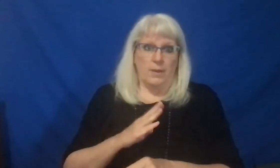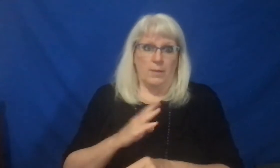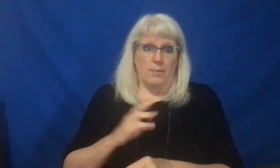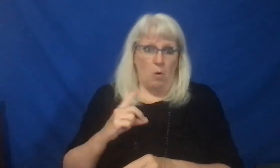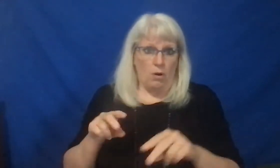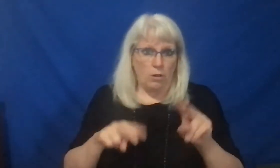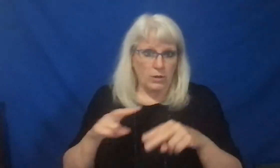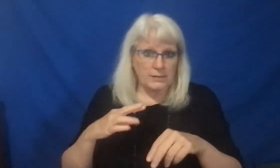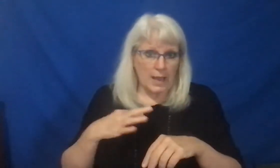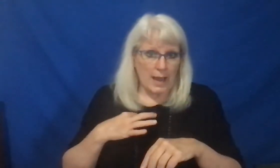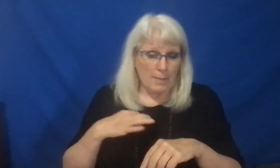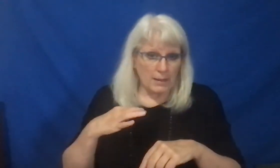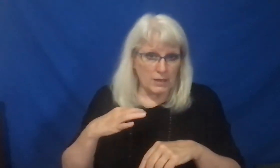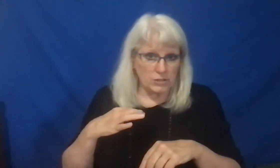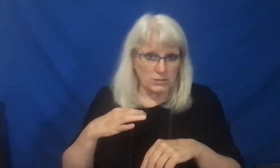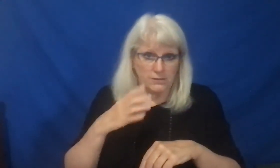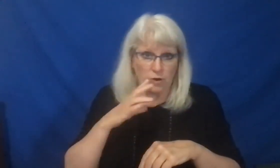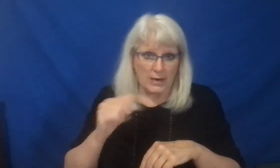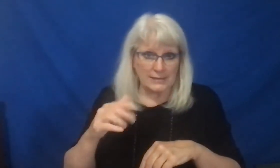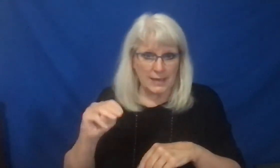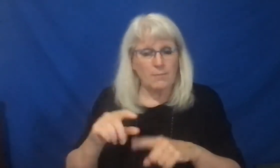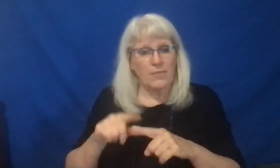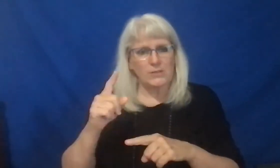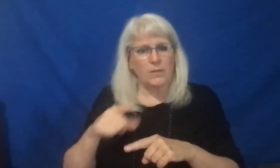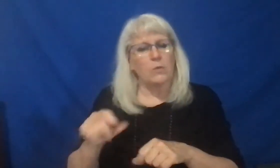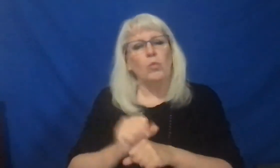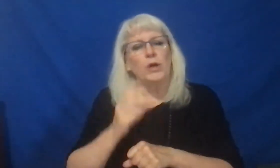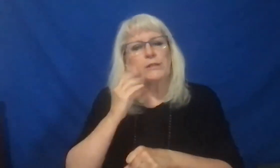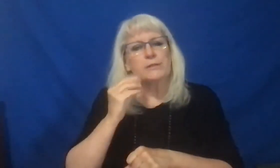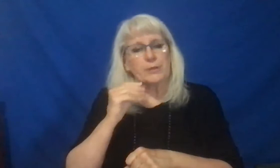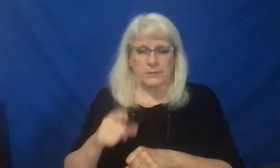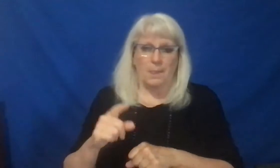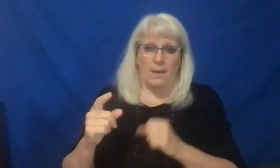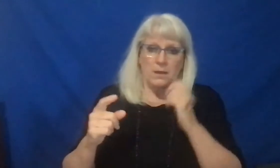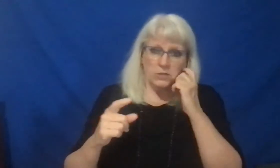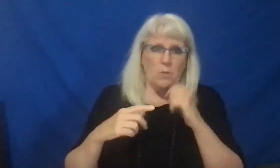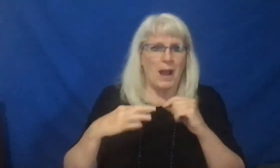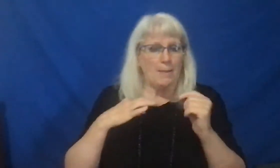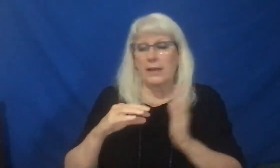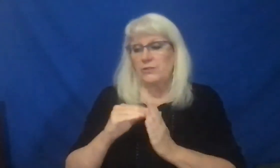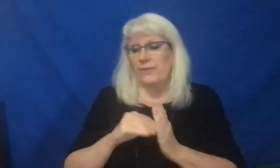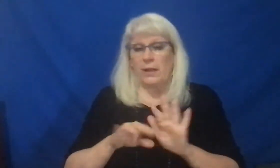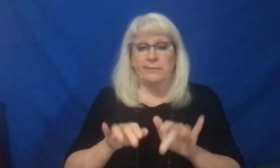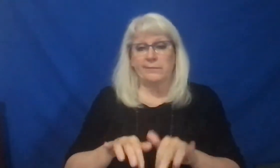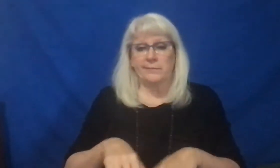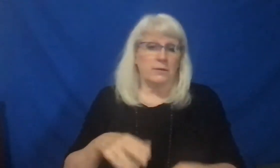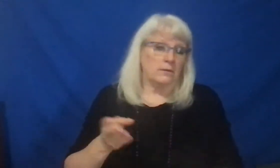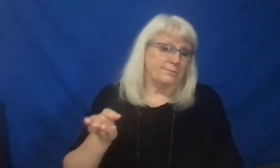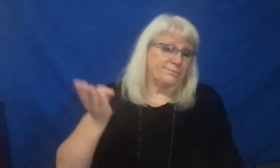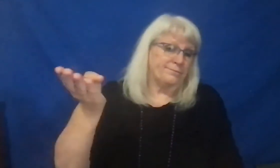applicants for an ACM. So I filled out my application not thinking very much that anything was gonna happen. I just kind of